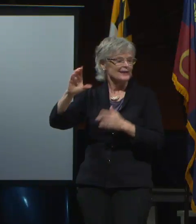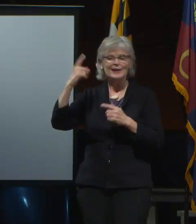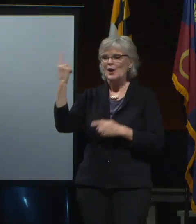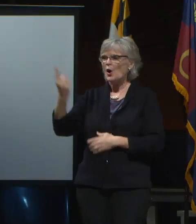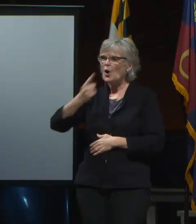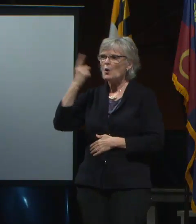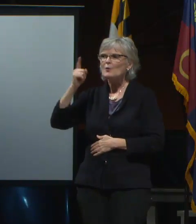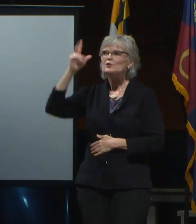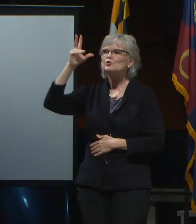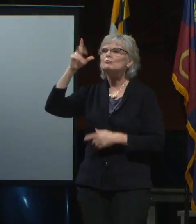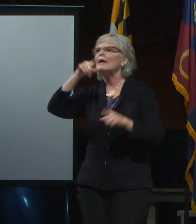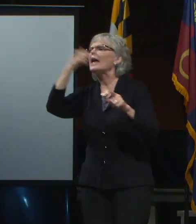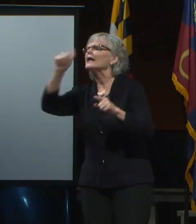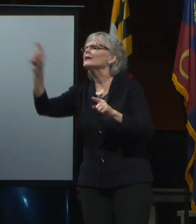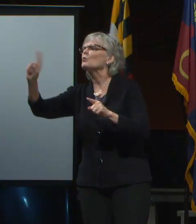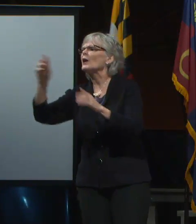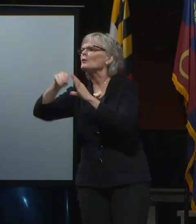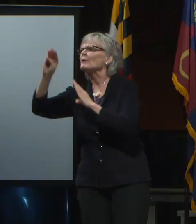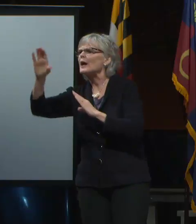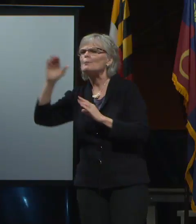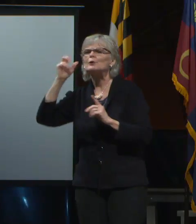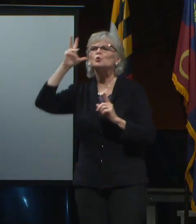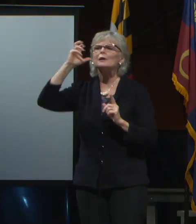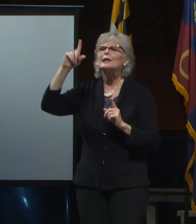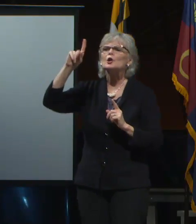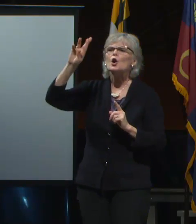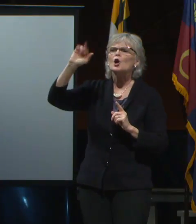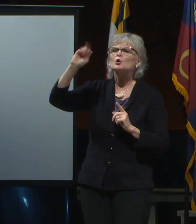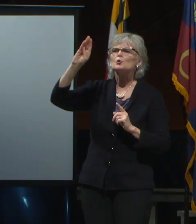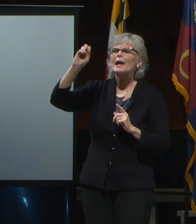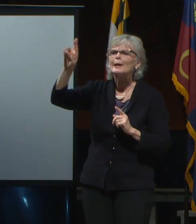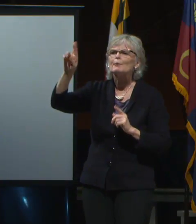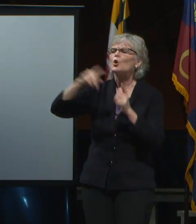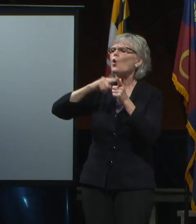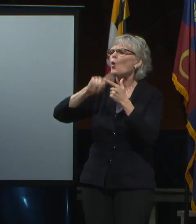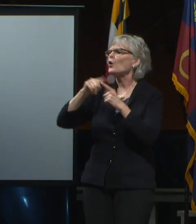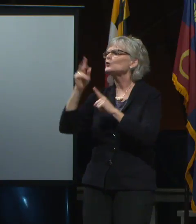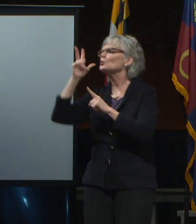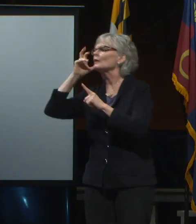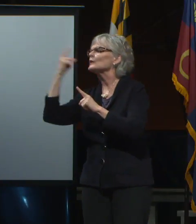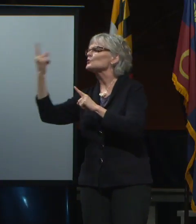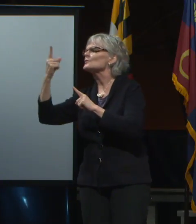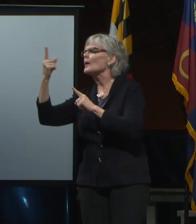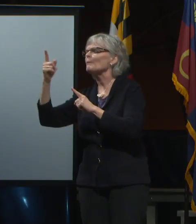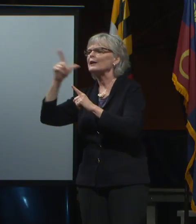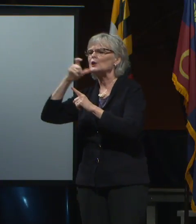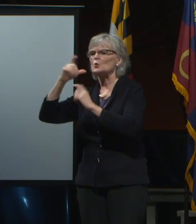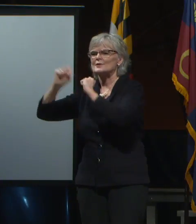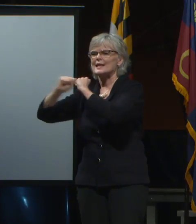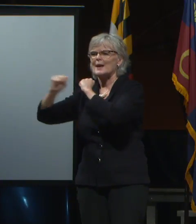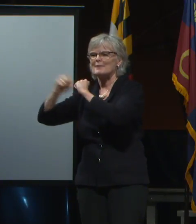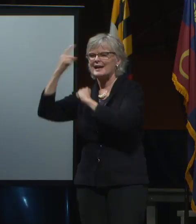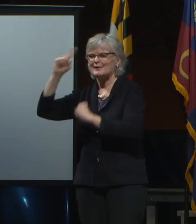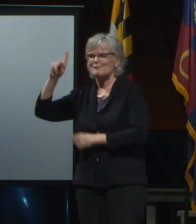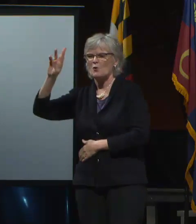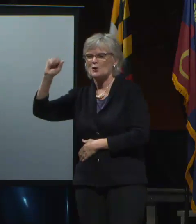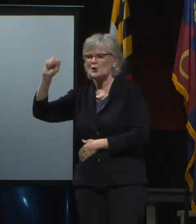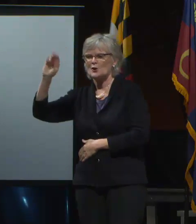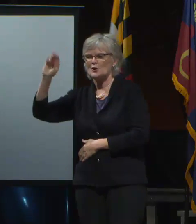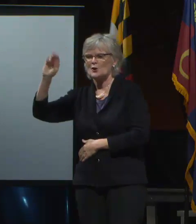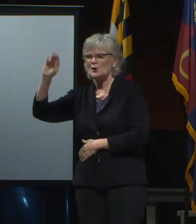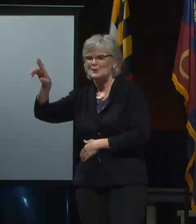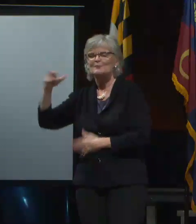not out hitting a Kramer, or at least someone who has campaigned for a Kramer. And so I would like